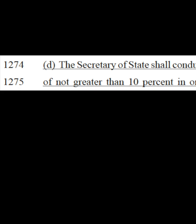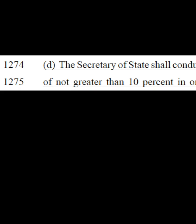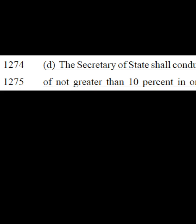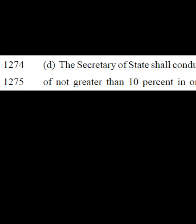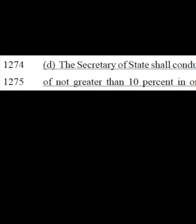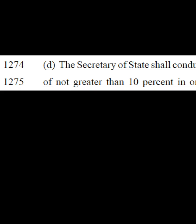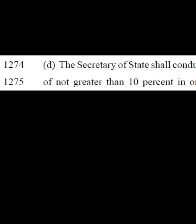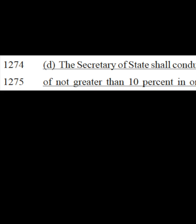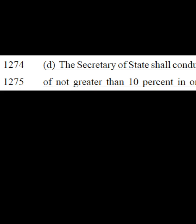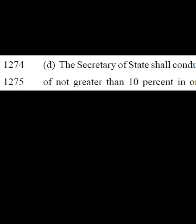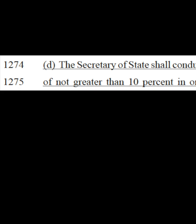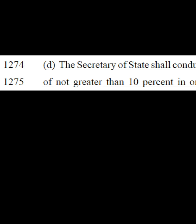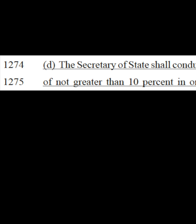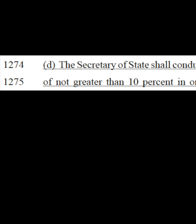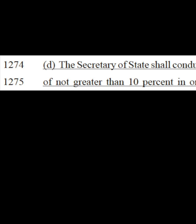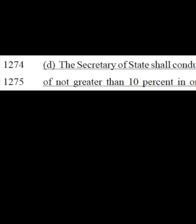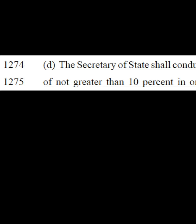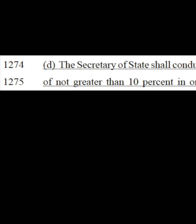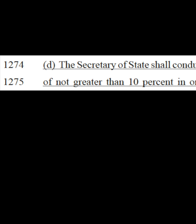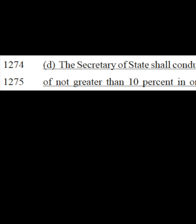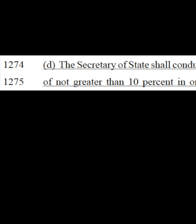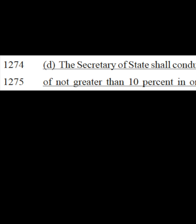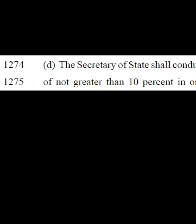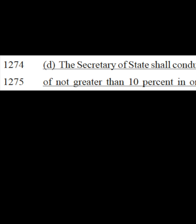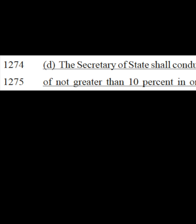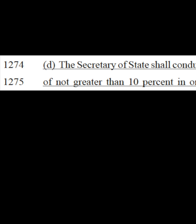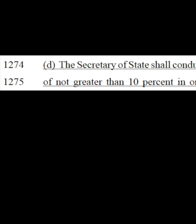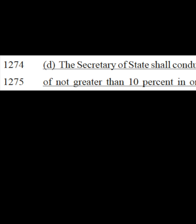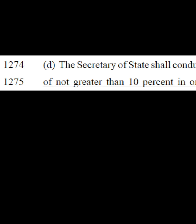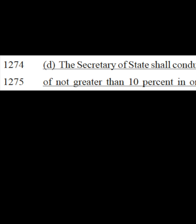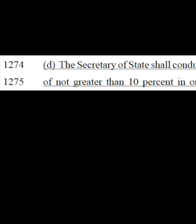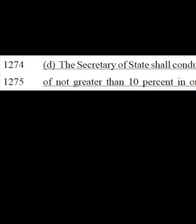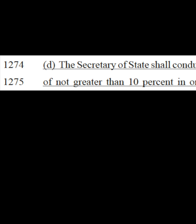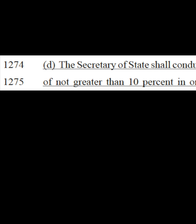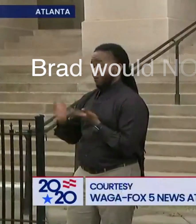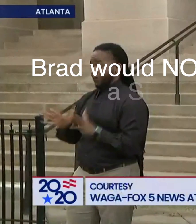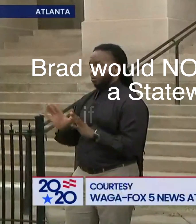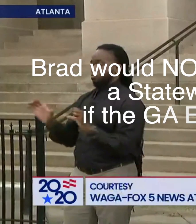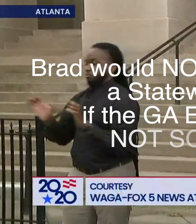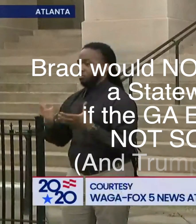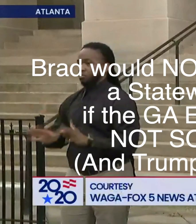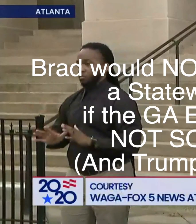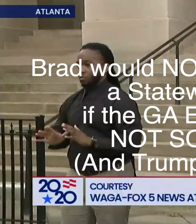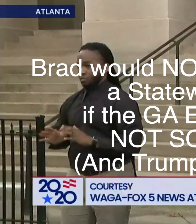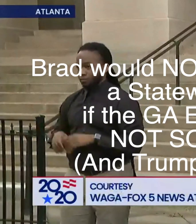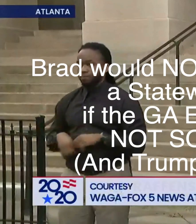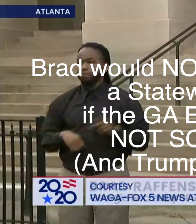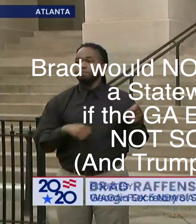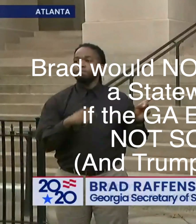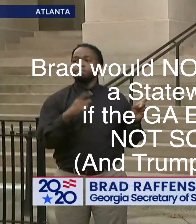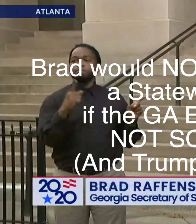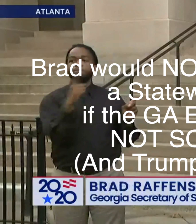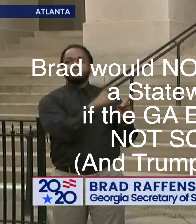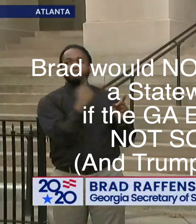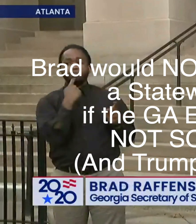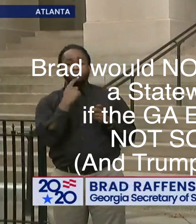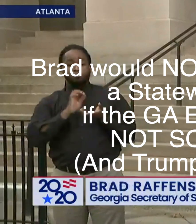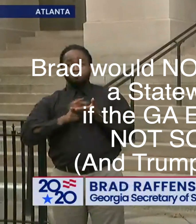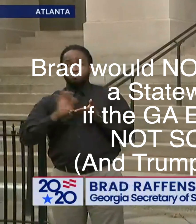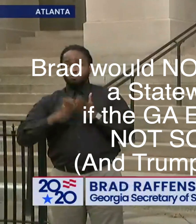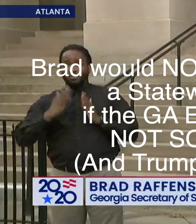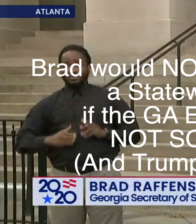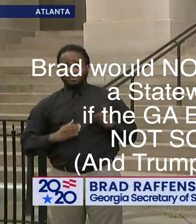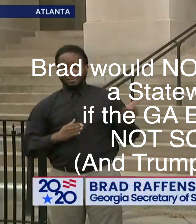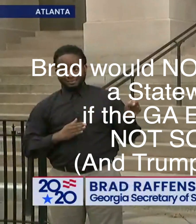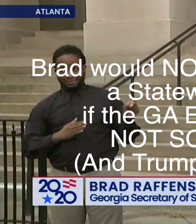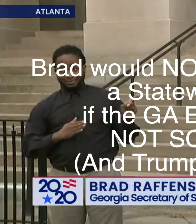December 31st, 2021. Yeah, after the presidential election. Well, it is actually an audit. It's all in one. It's an audit, recanvass,